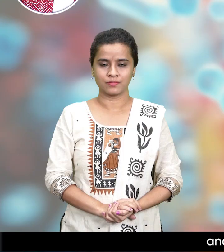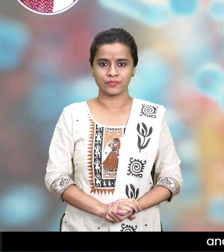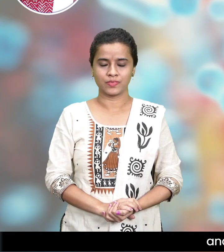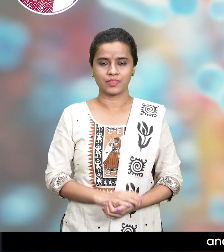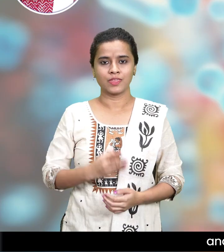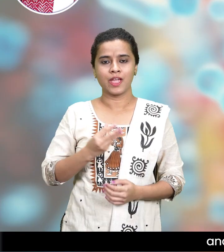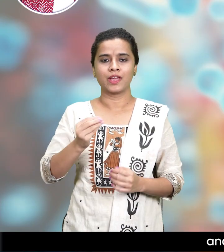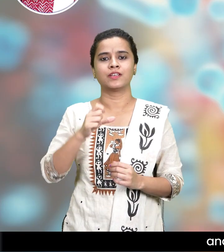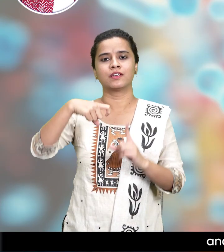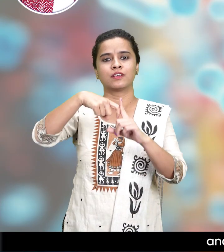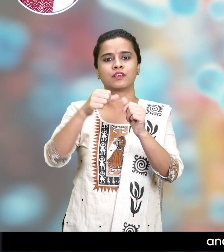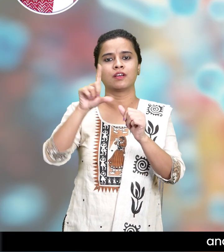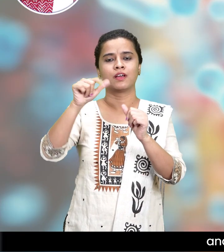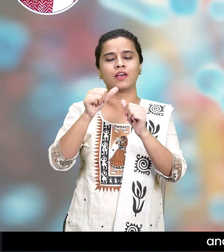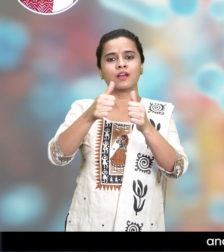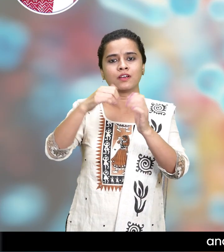and kala azar